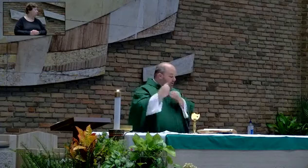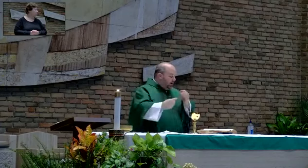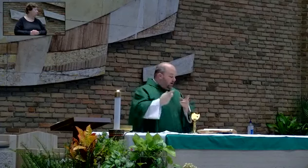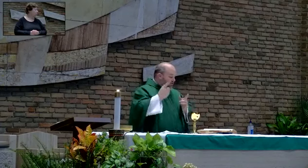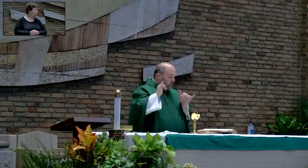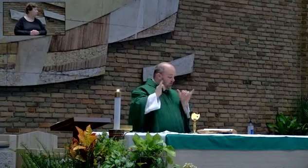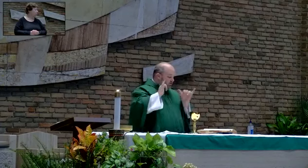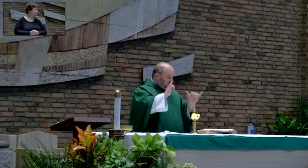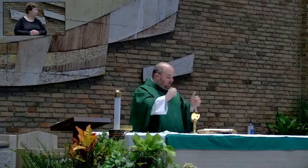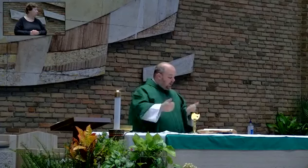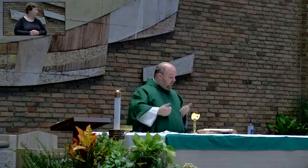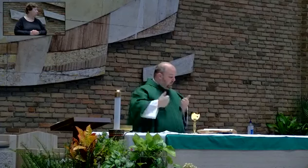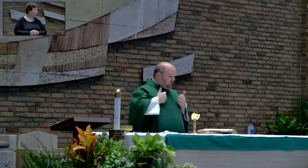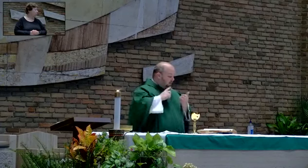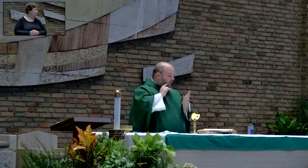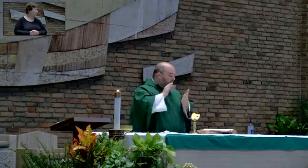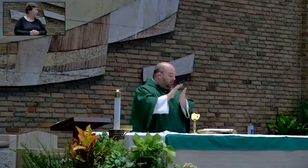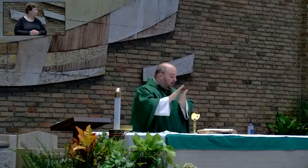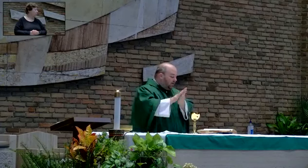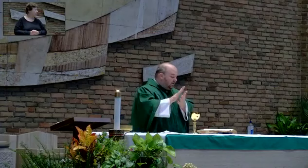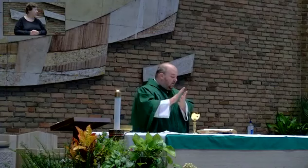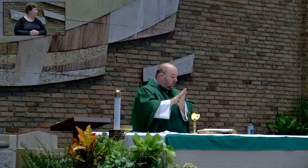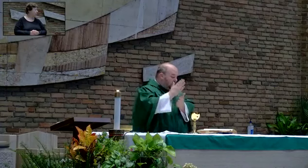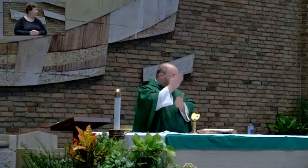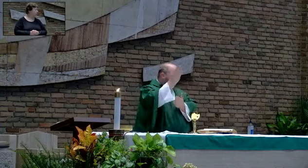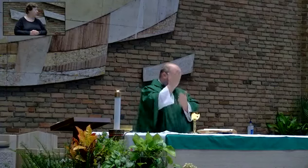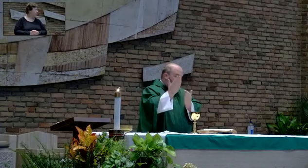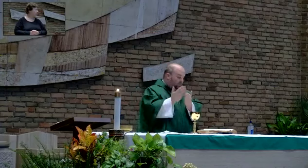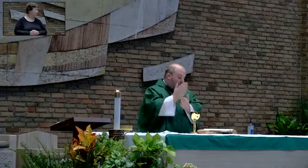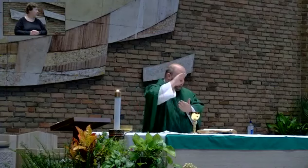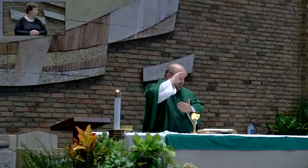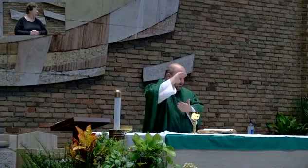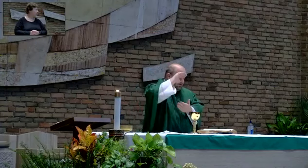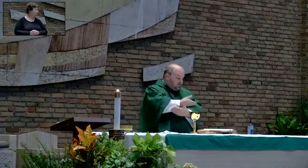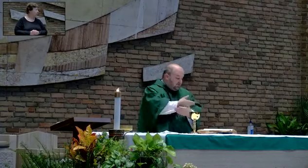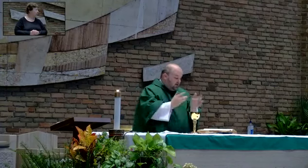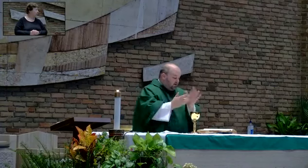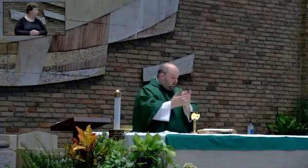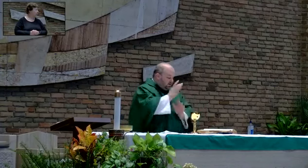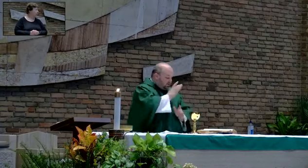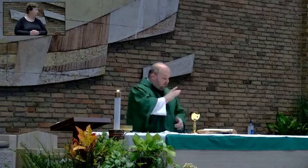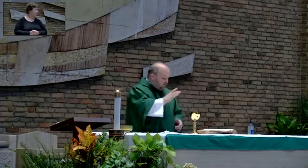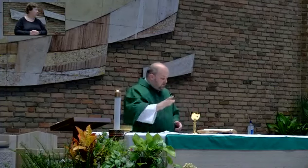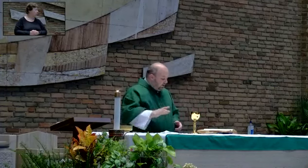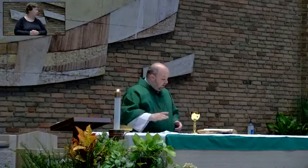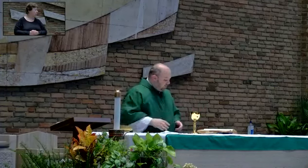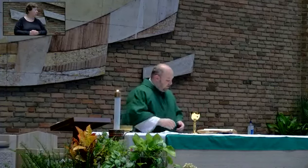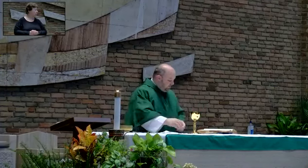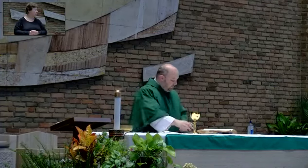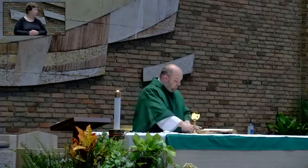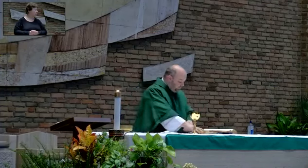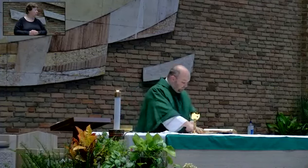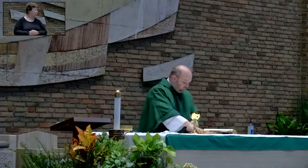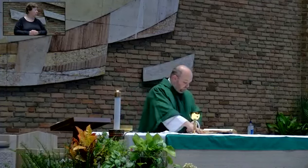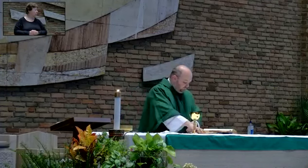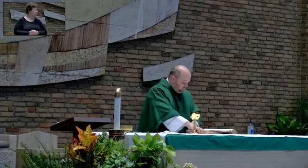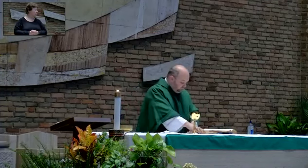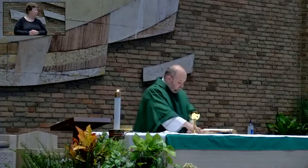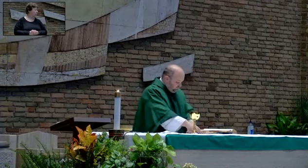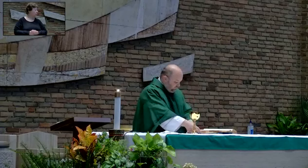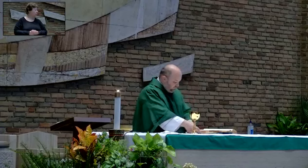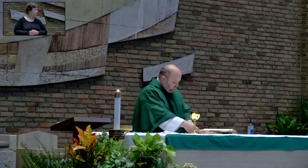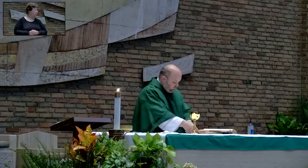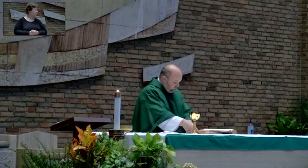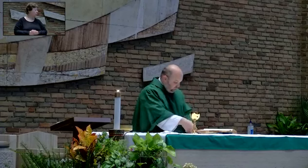to be co-heirs to eternal life. May praise and glorify you through your Son, Jesus Christ.